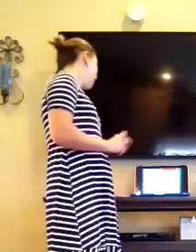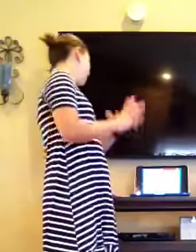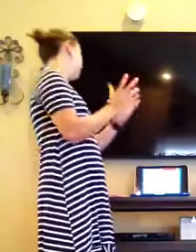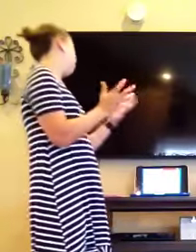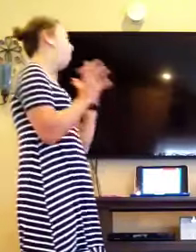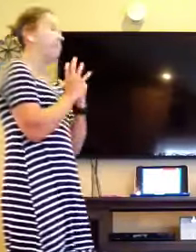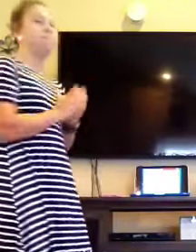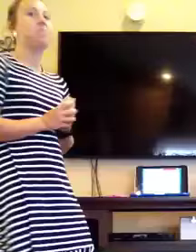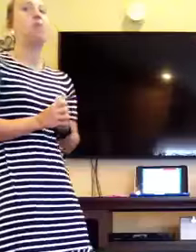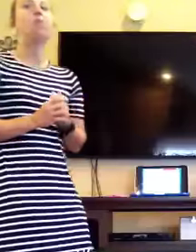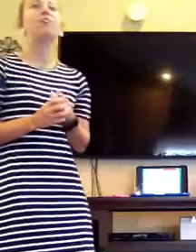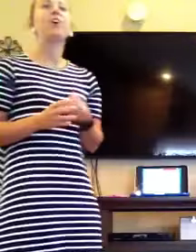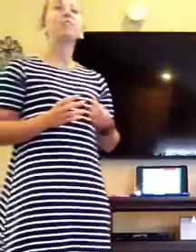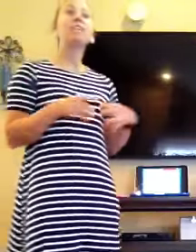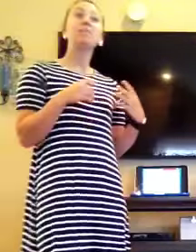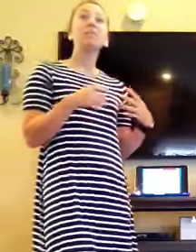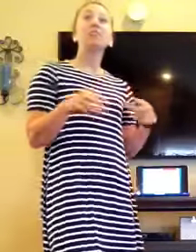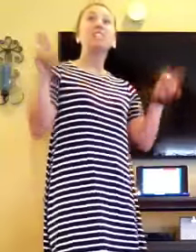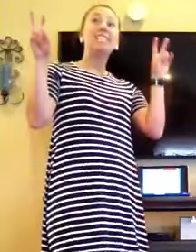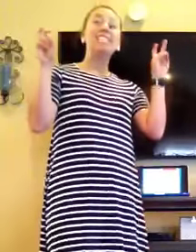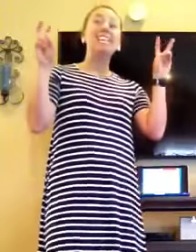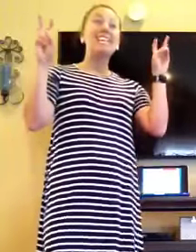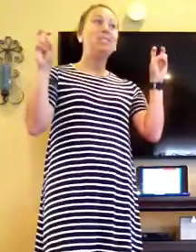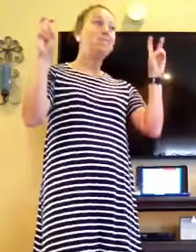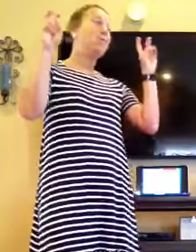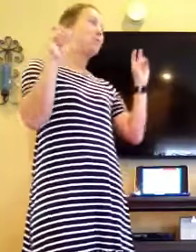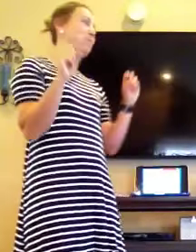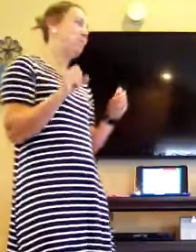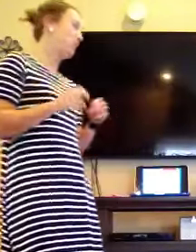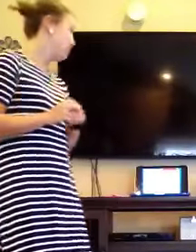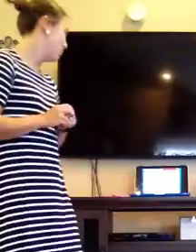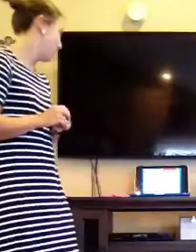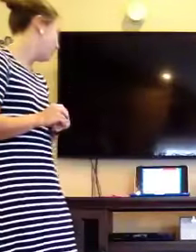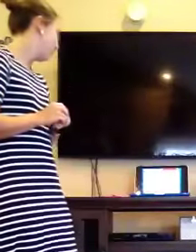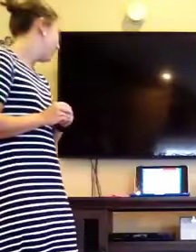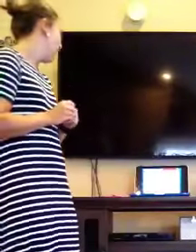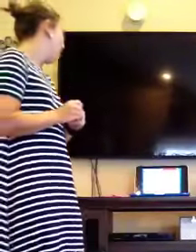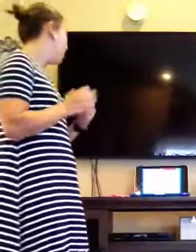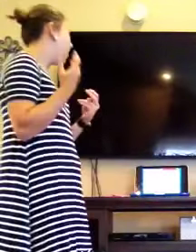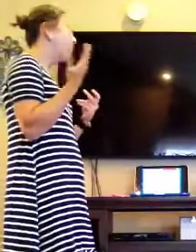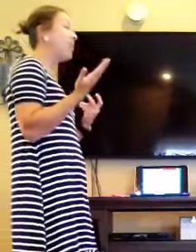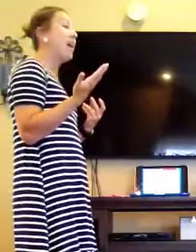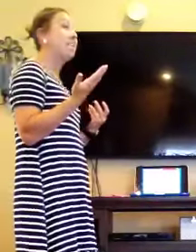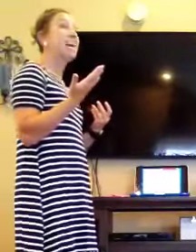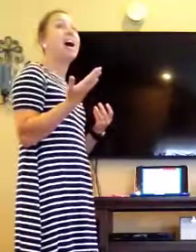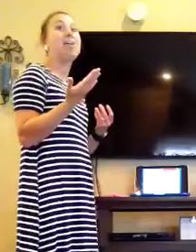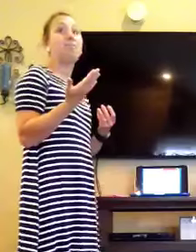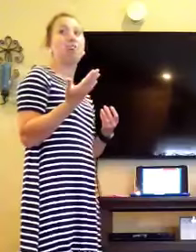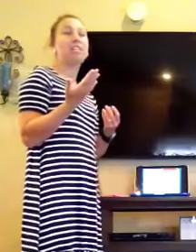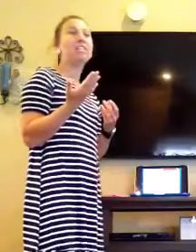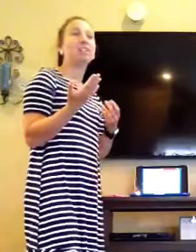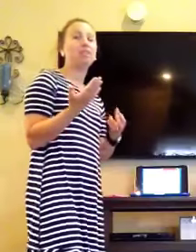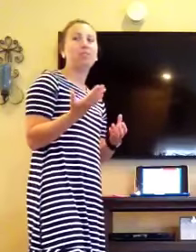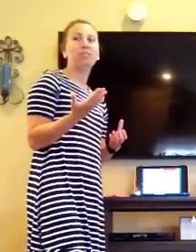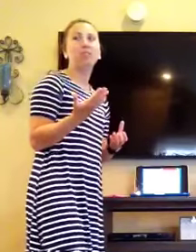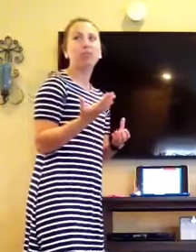The problem. Red Cross Elementary is a needs improvement school. We also had a time audit a few months ago, I'm sure